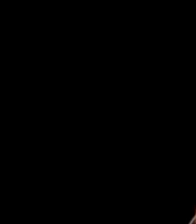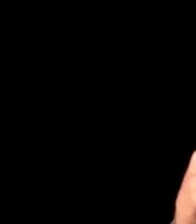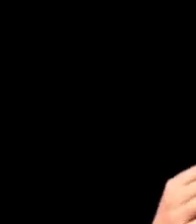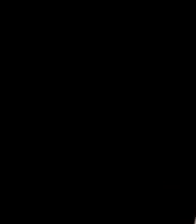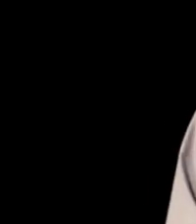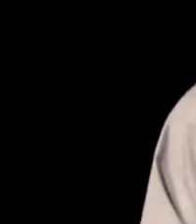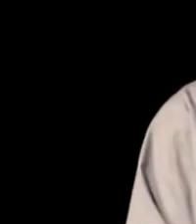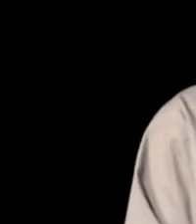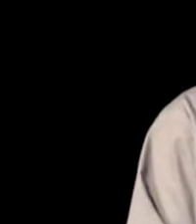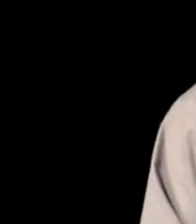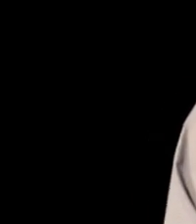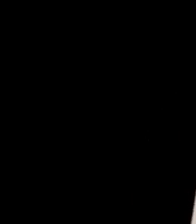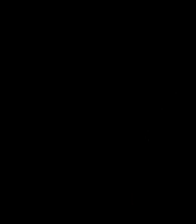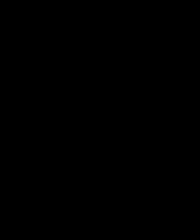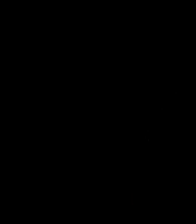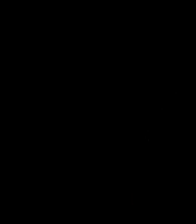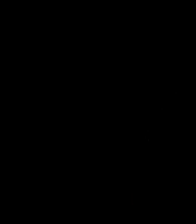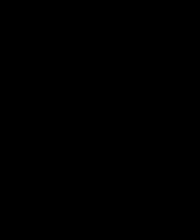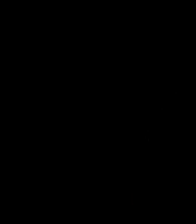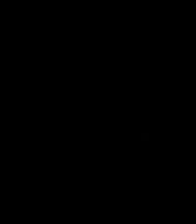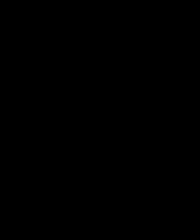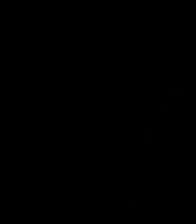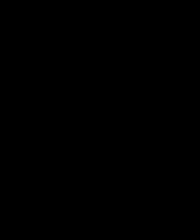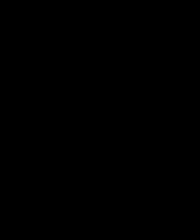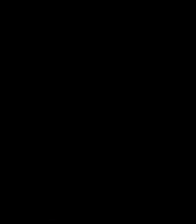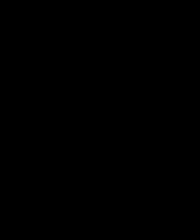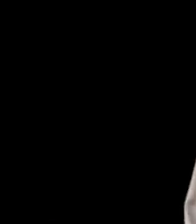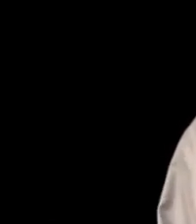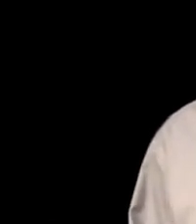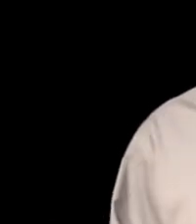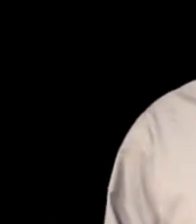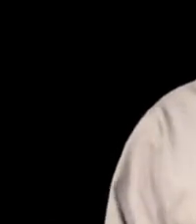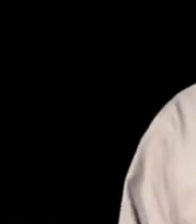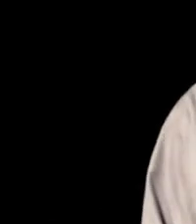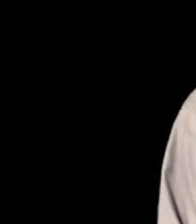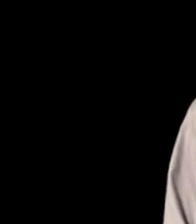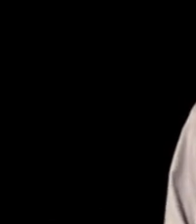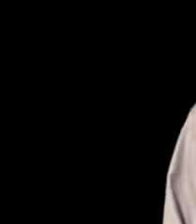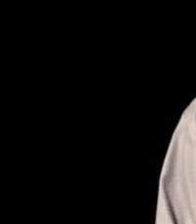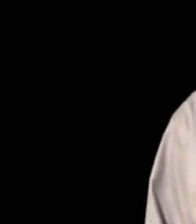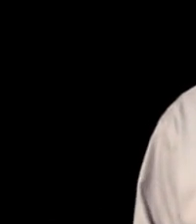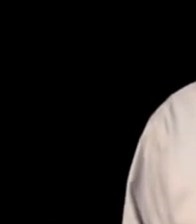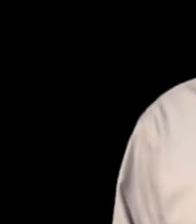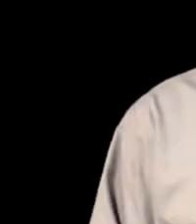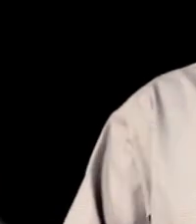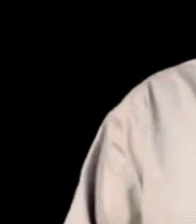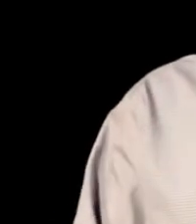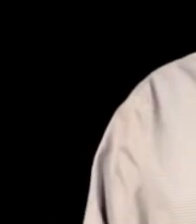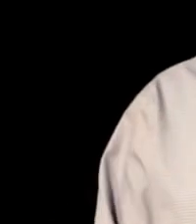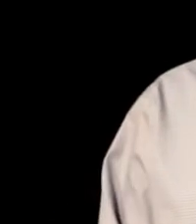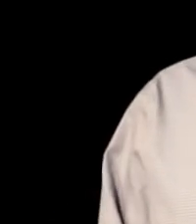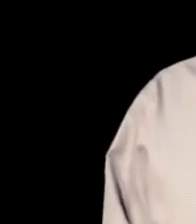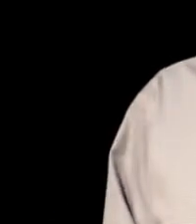Things are getting worse as I clumsily make my way, ripping through the flowers as I'm trying to pass through to get to